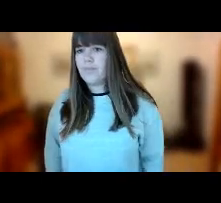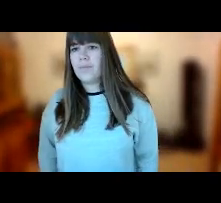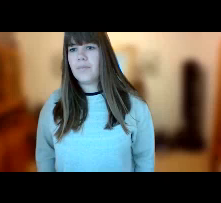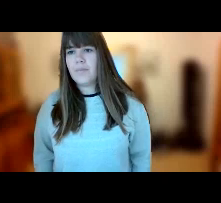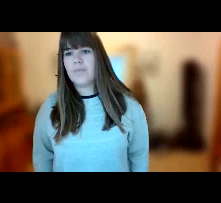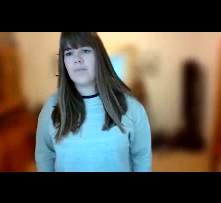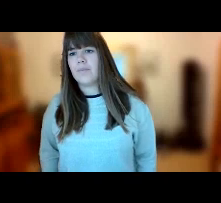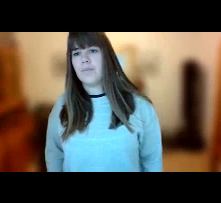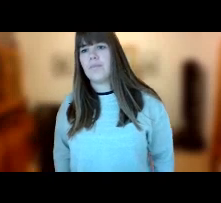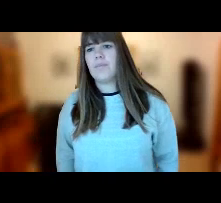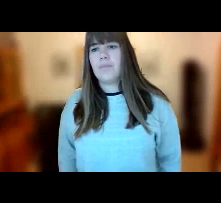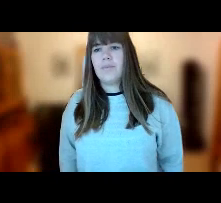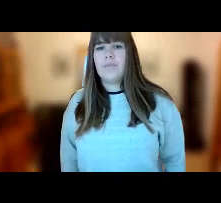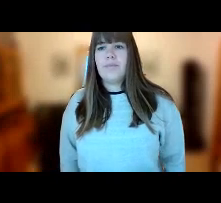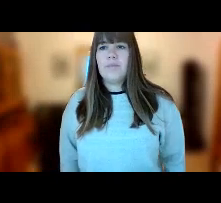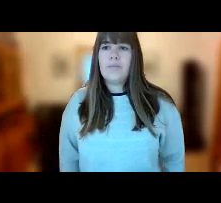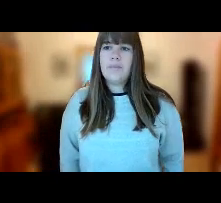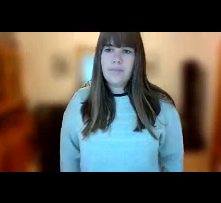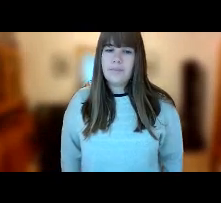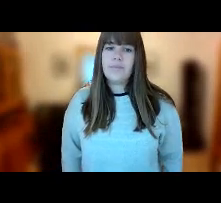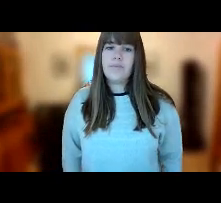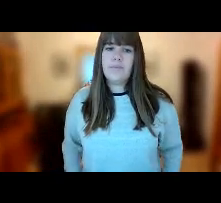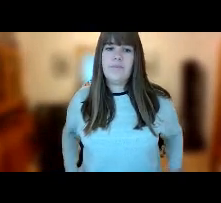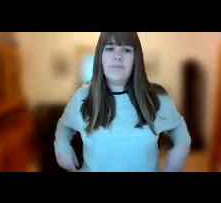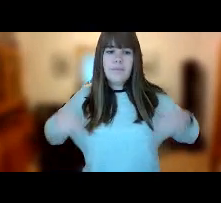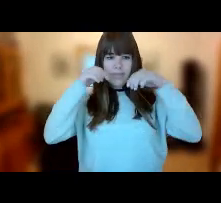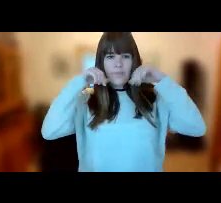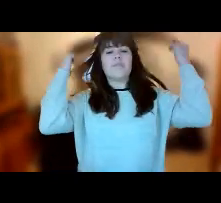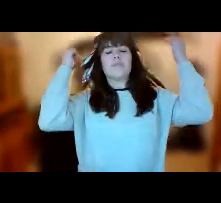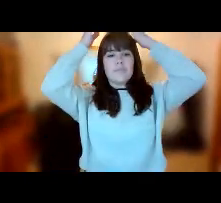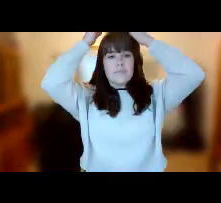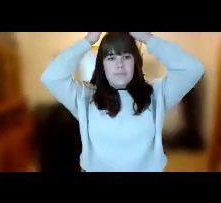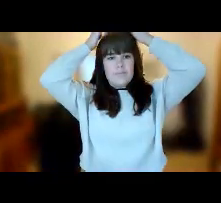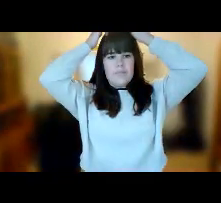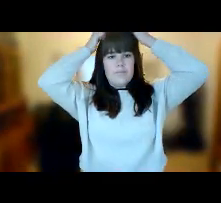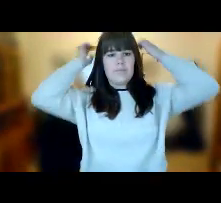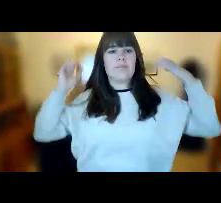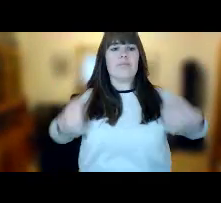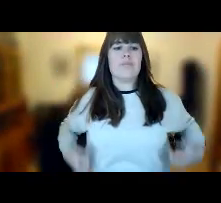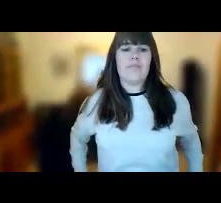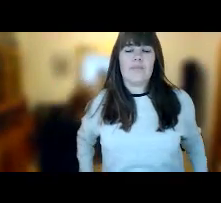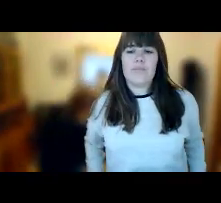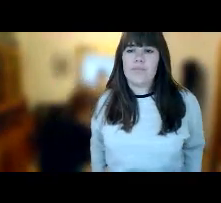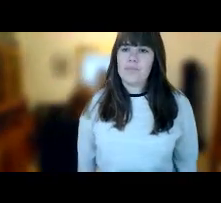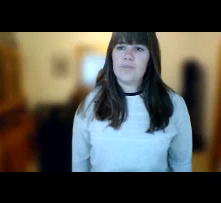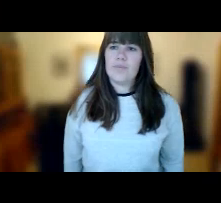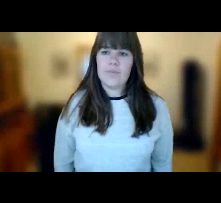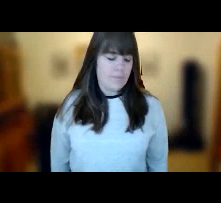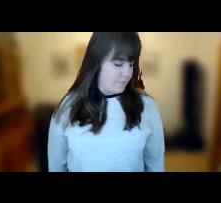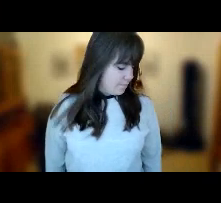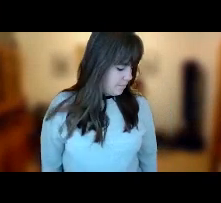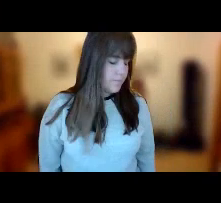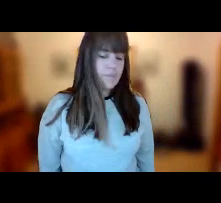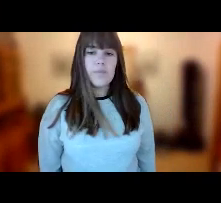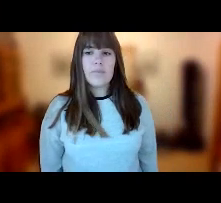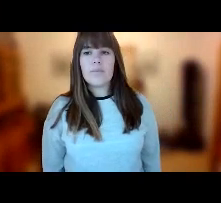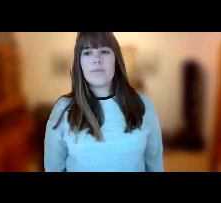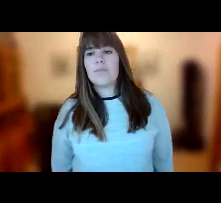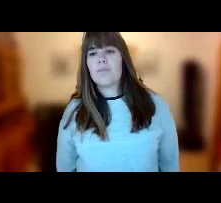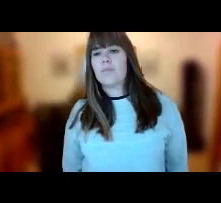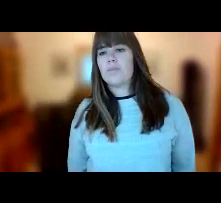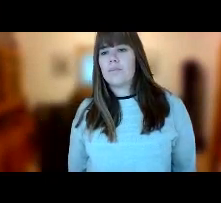YouTube channel, so you can revisit that and share it with your colleagues after today's session. And then if you're receiving this live,